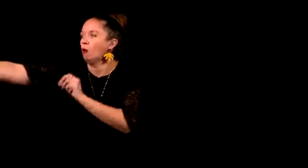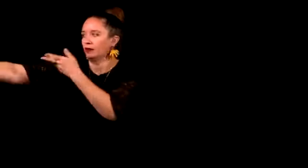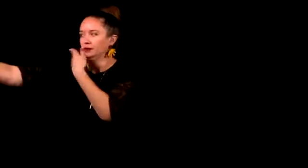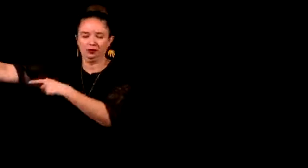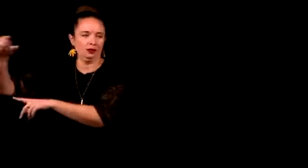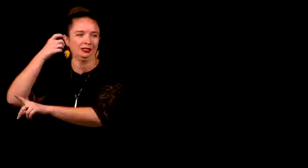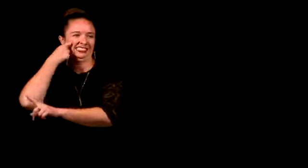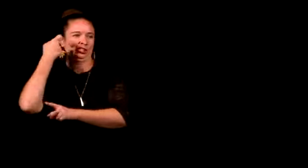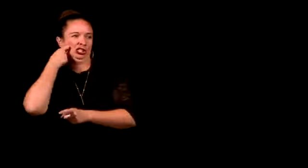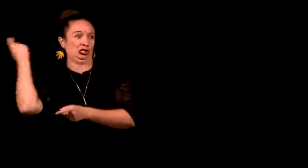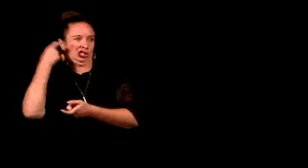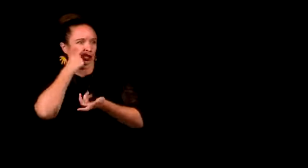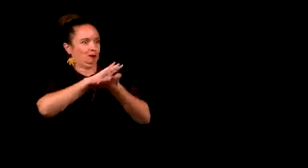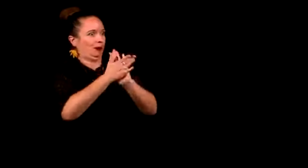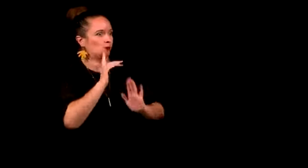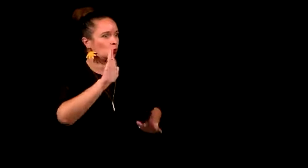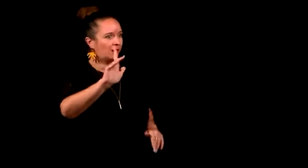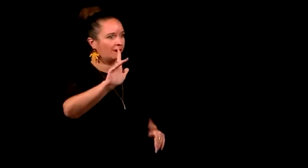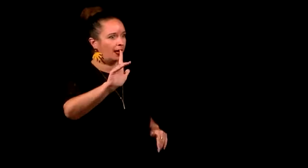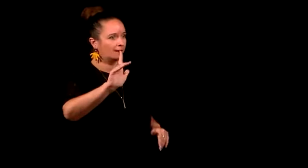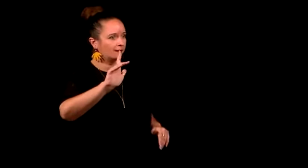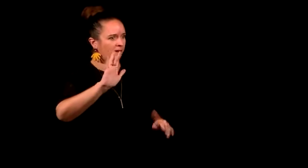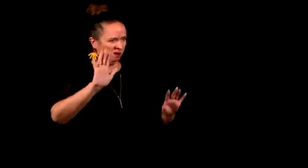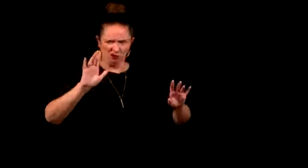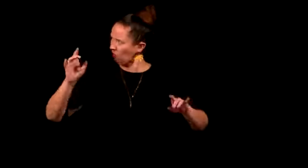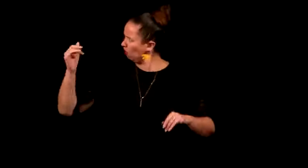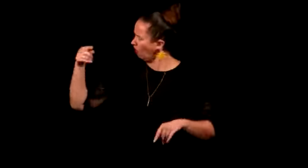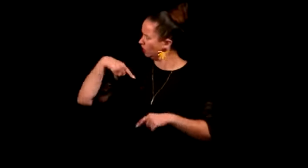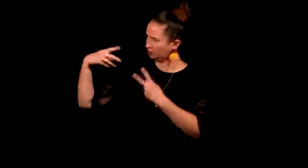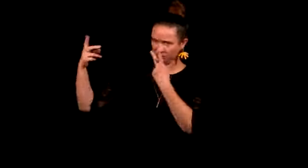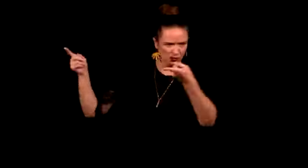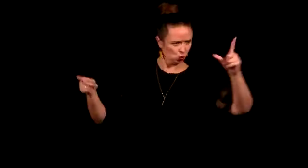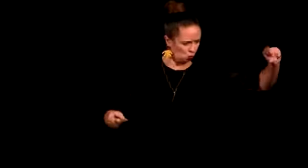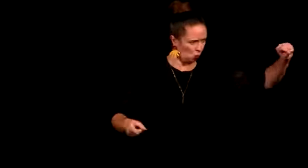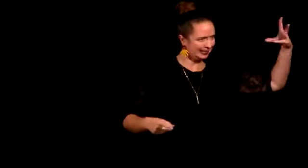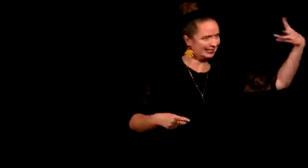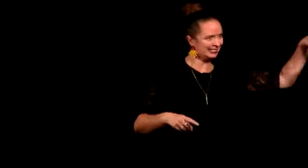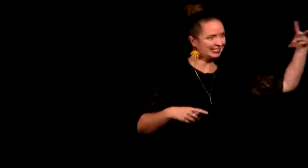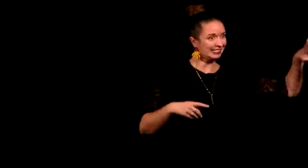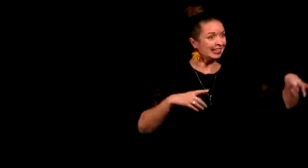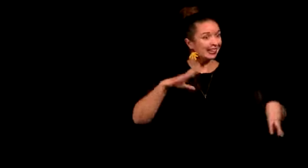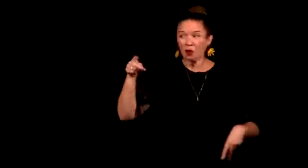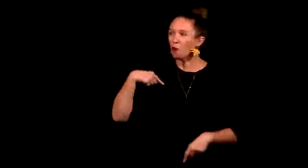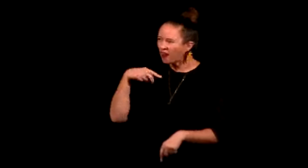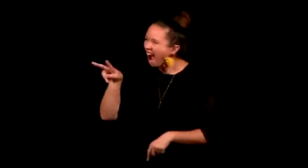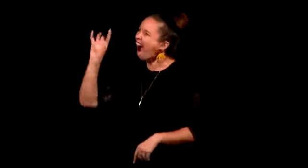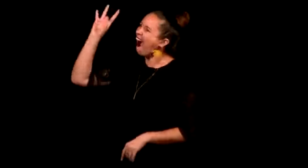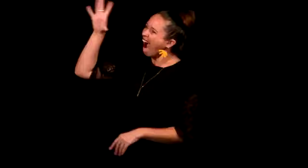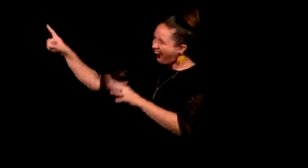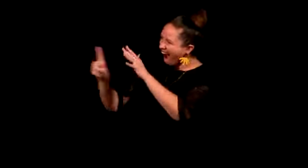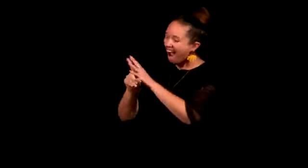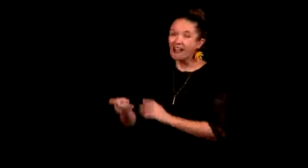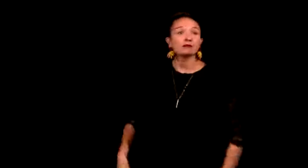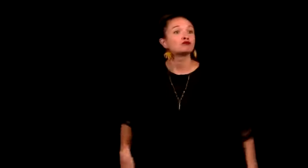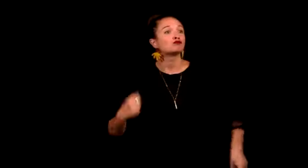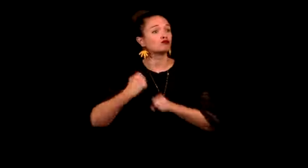birthday, oh, sorry. She just became 25. I guess she just had a birthday.